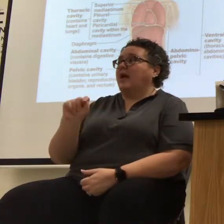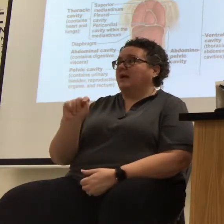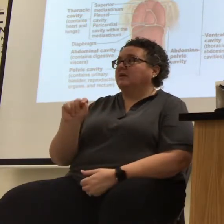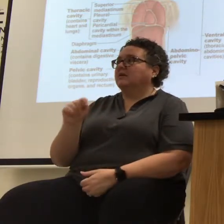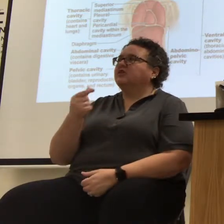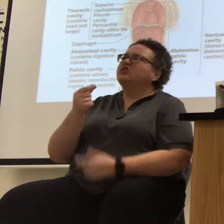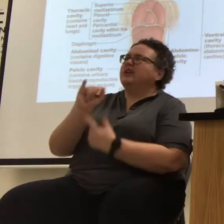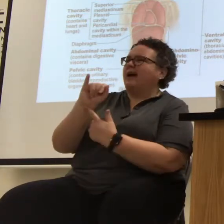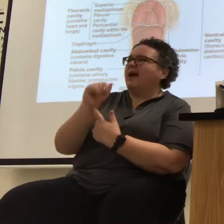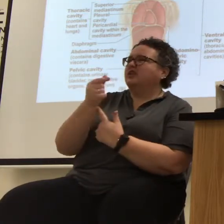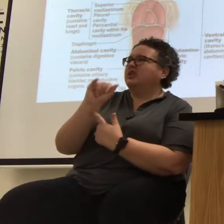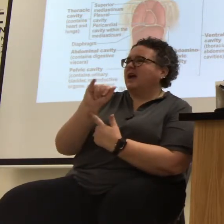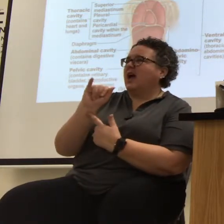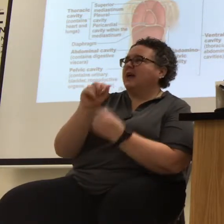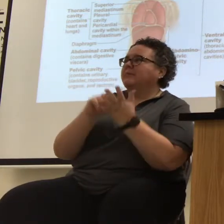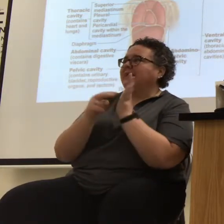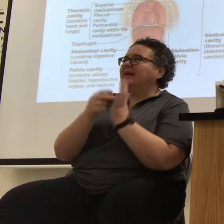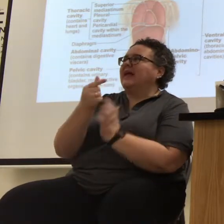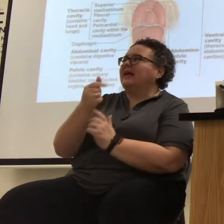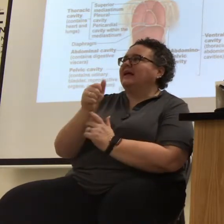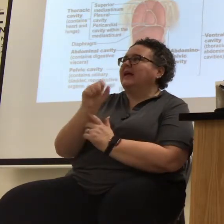GI tract.